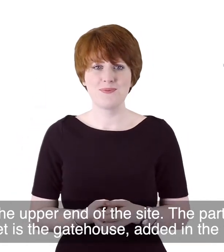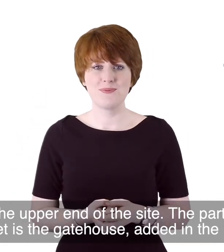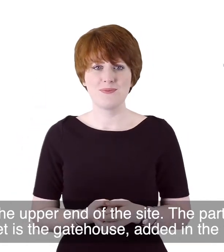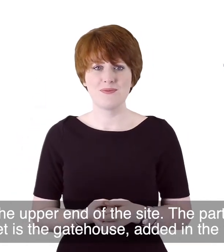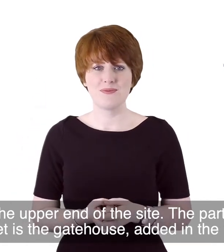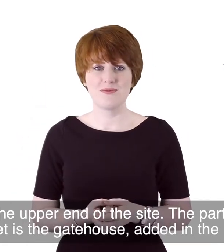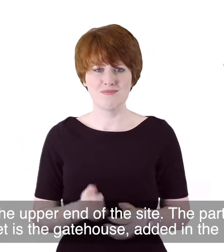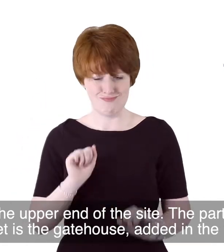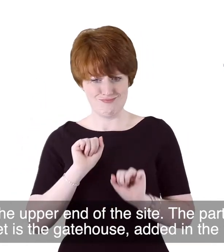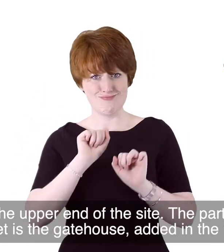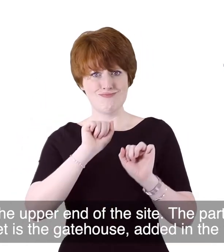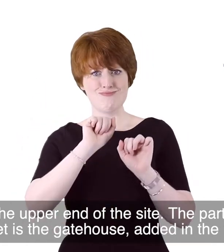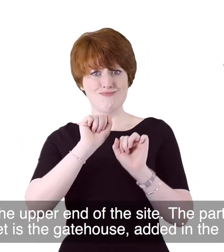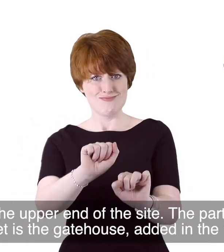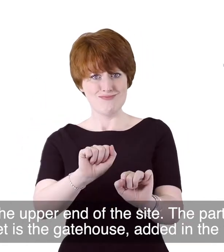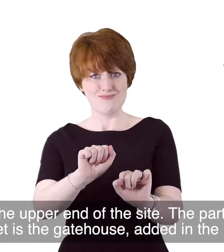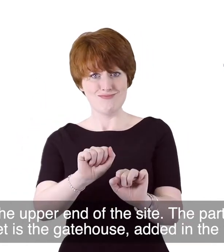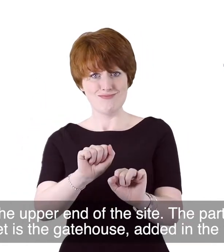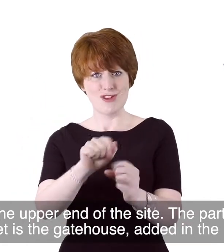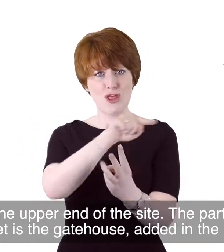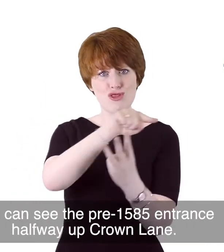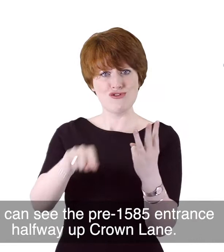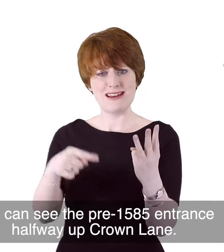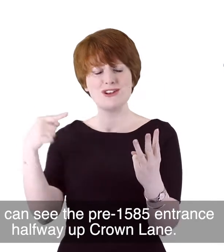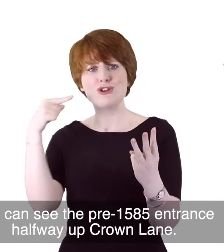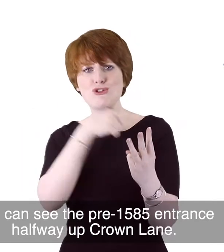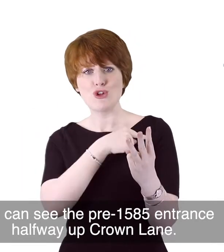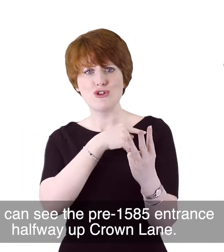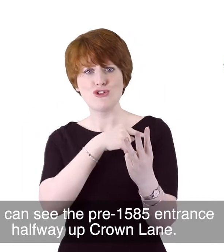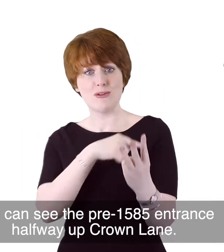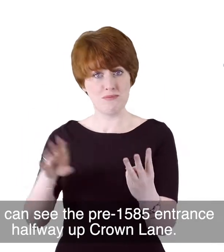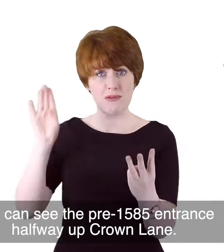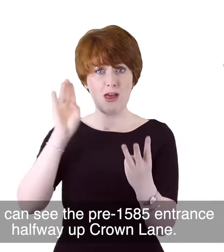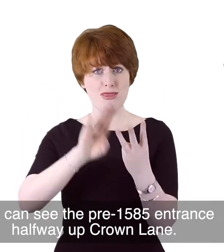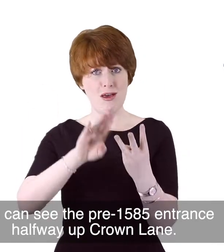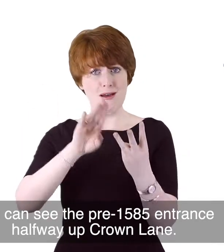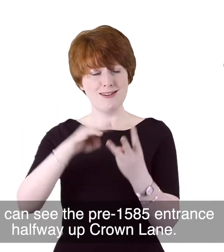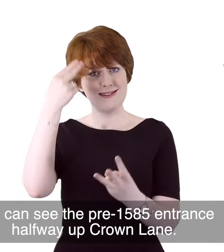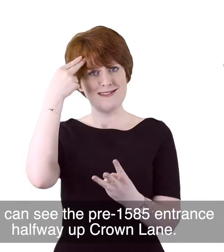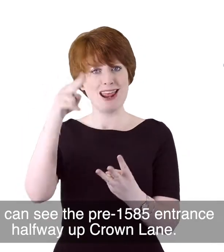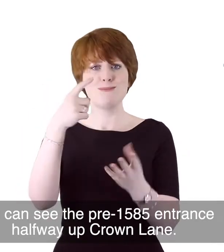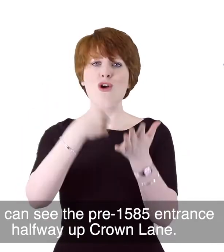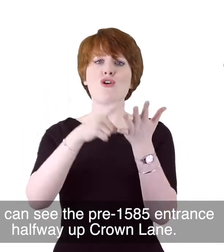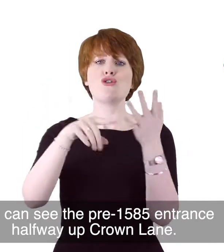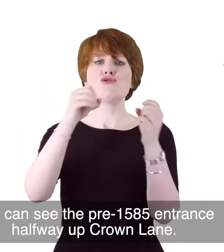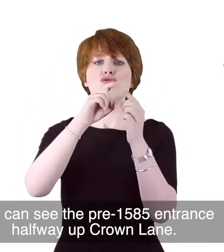is the gatehouse, added in 1585. You can see the pre-1585 entrance halfway up Crown